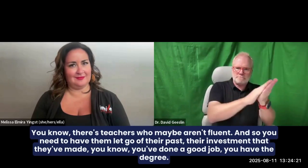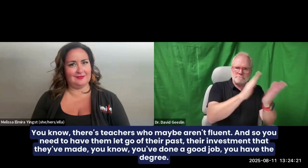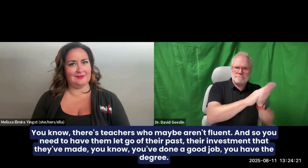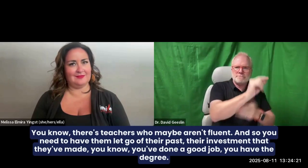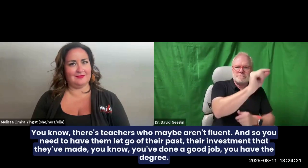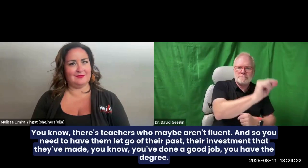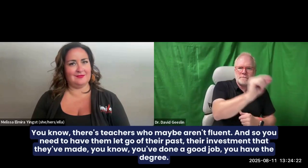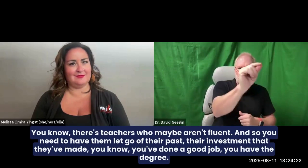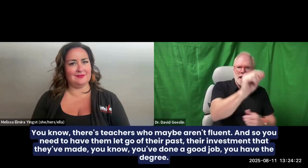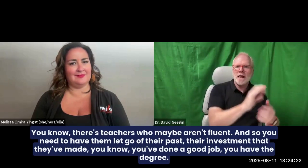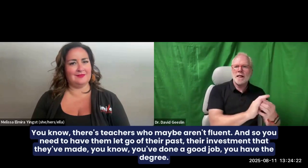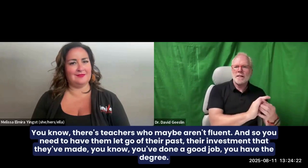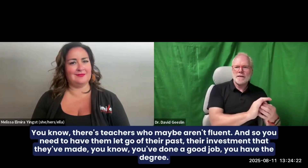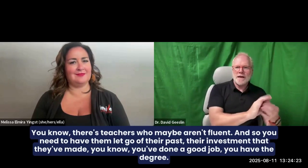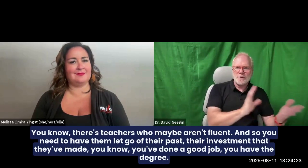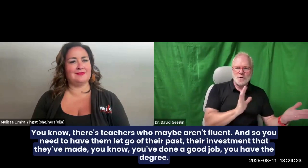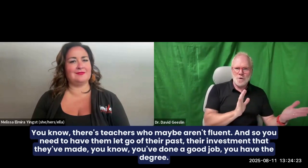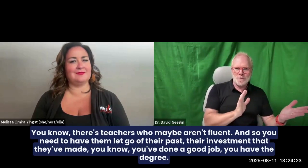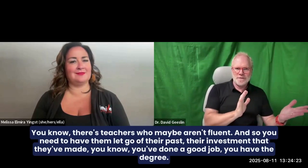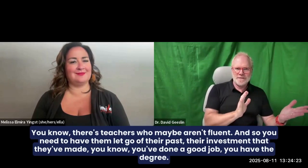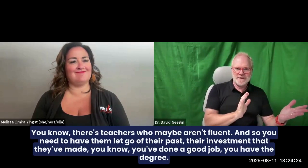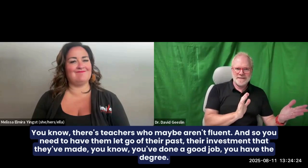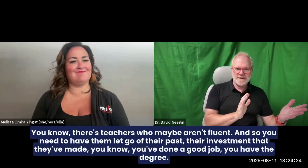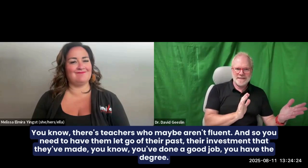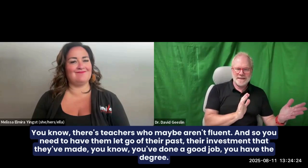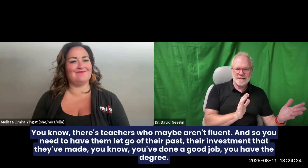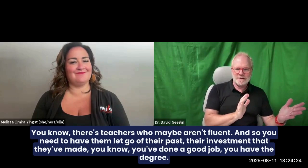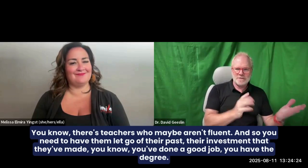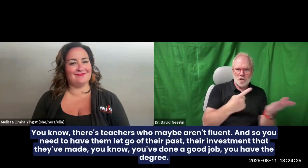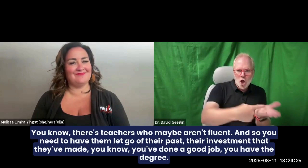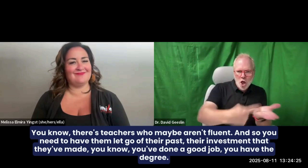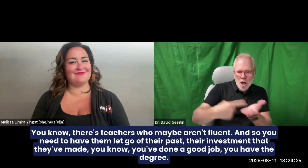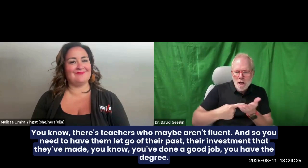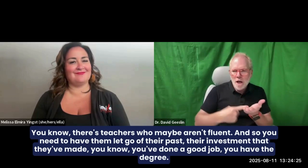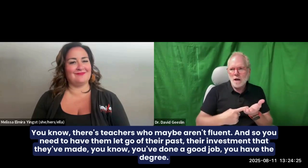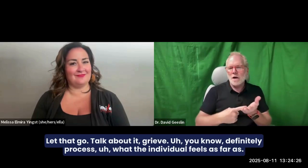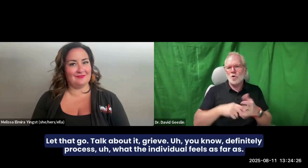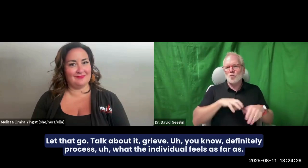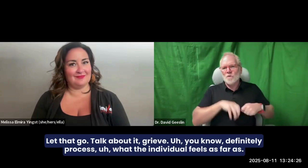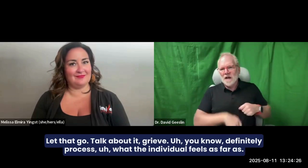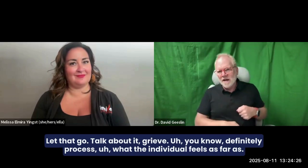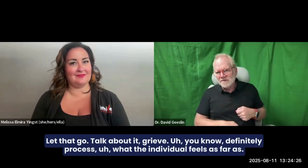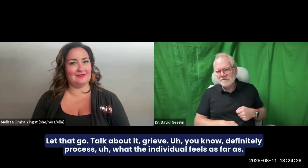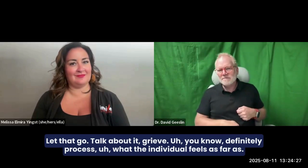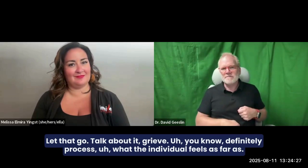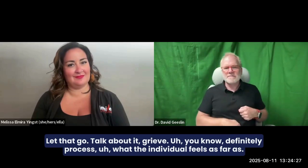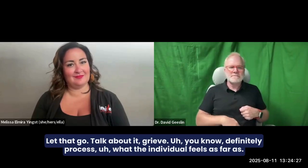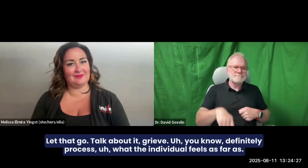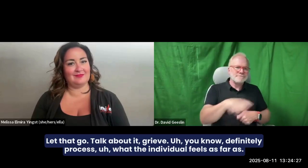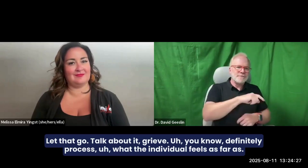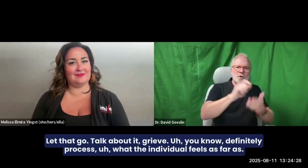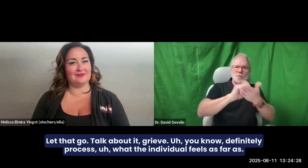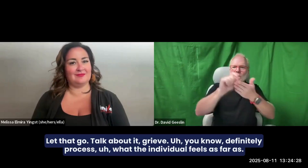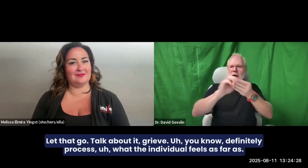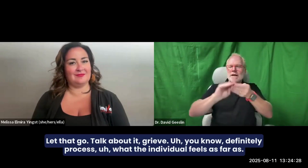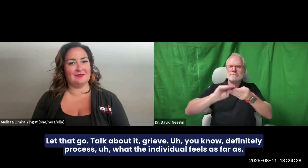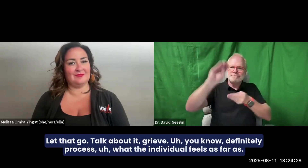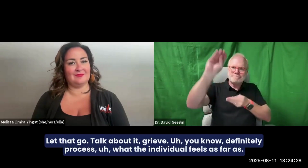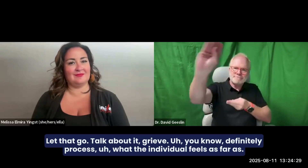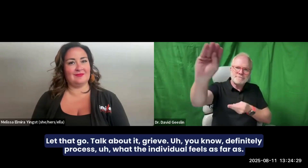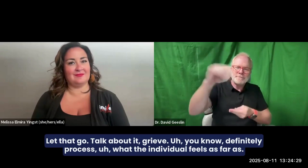their past, their investment that they've made. You've done a good job, you have the degree, let that go. Talk about